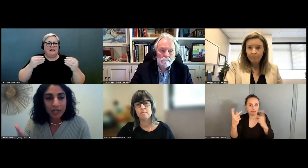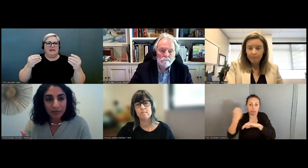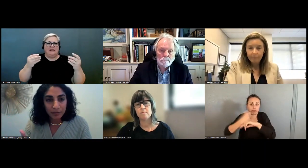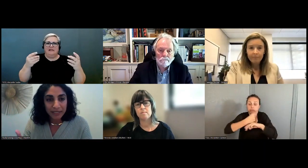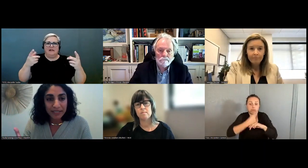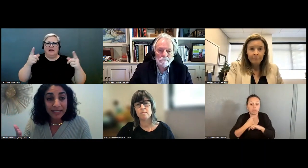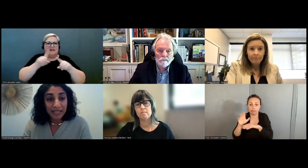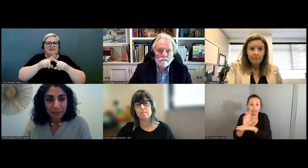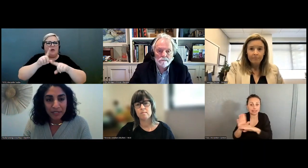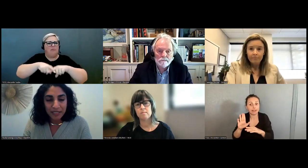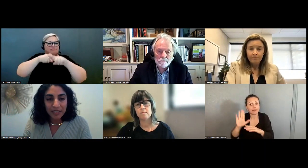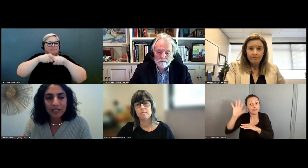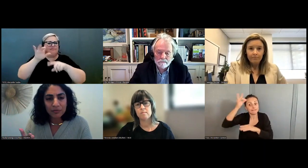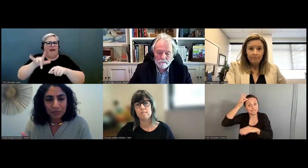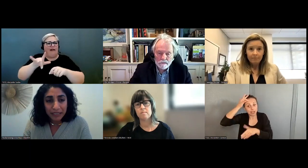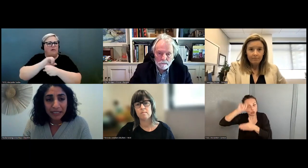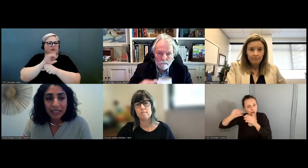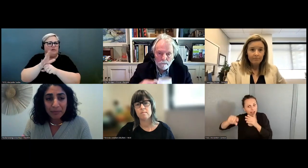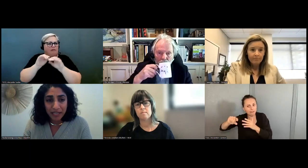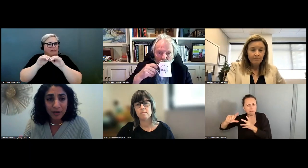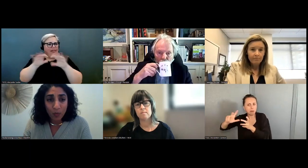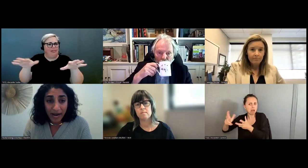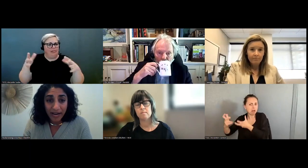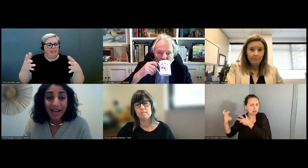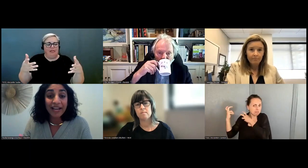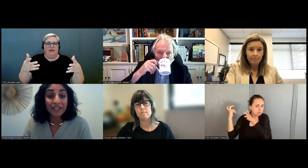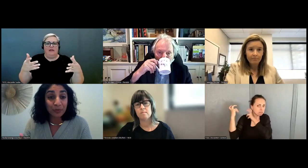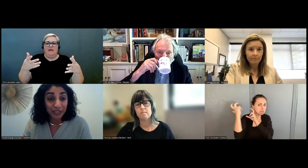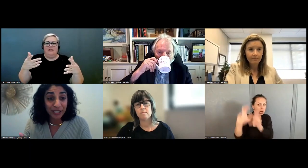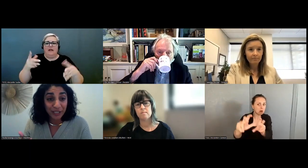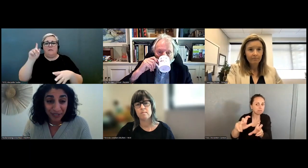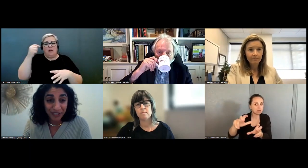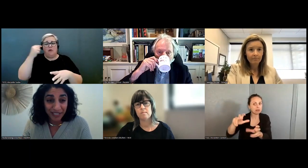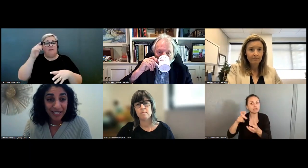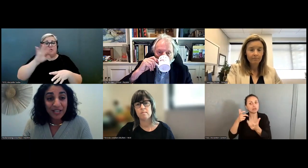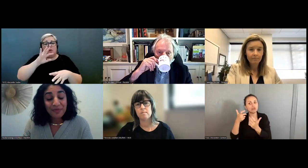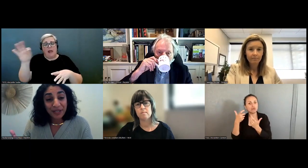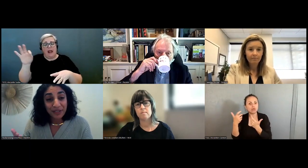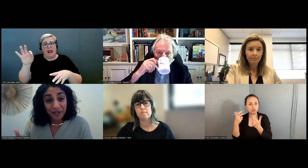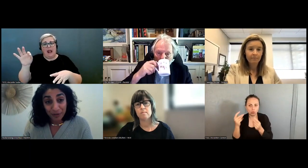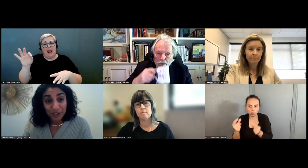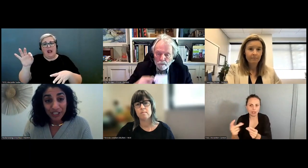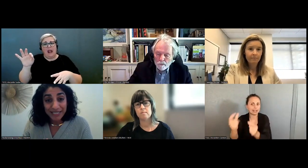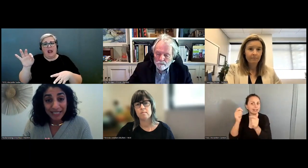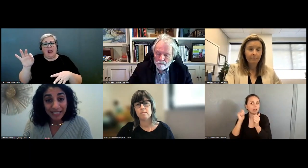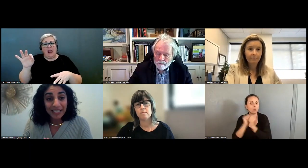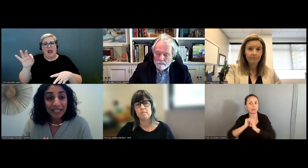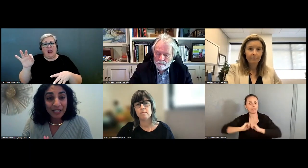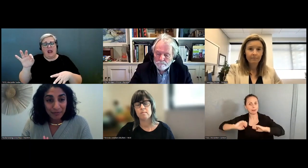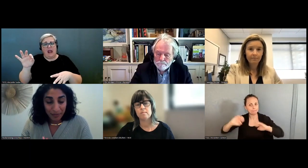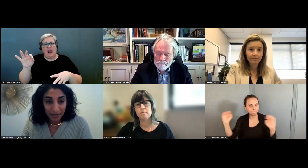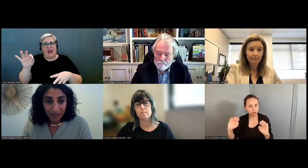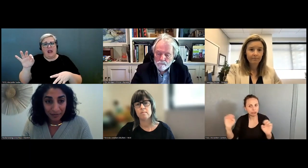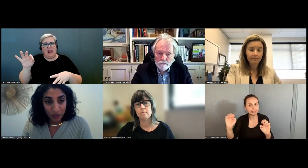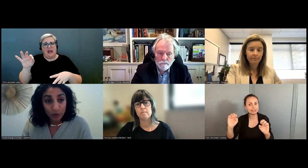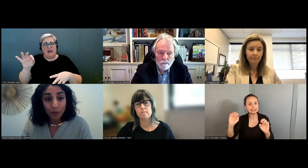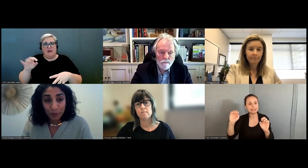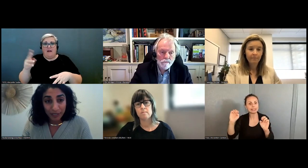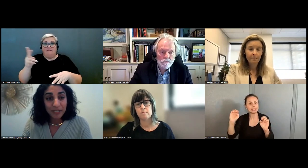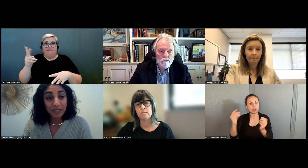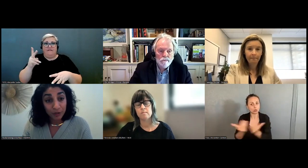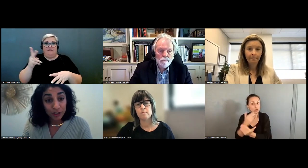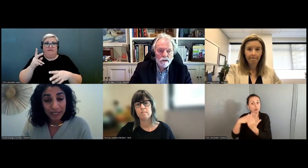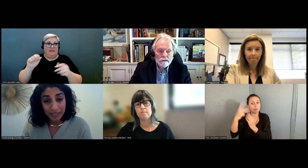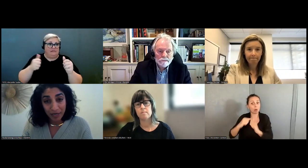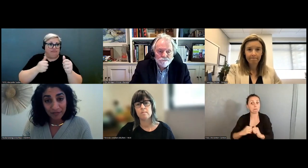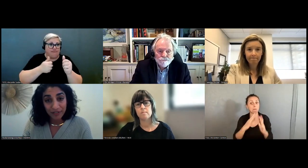the federal government stepped in a really big way and really quickly with emergency new